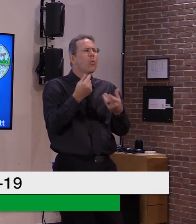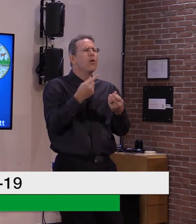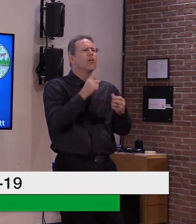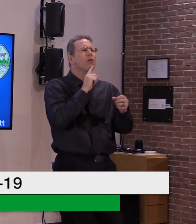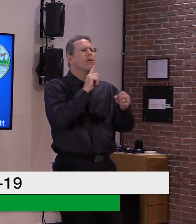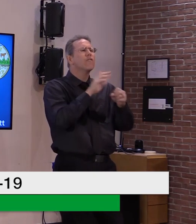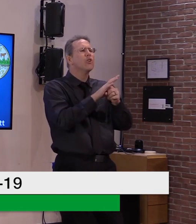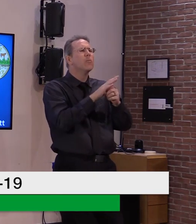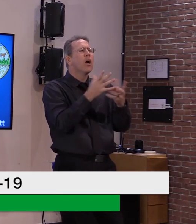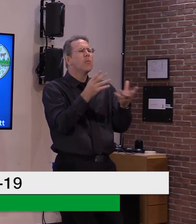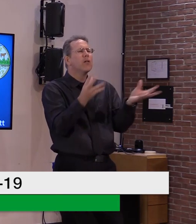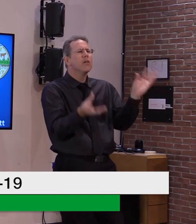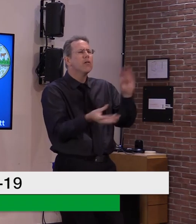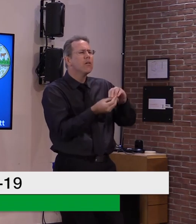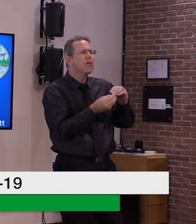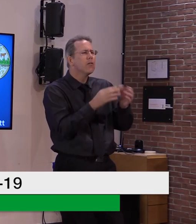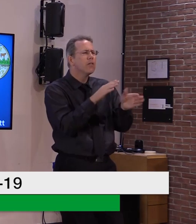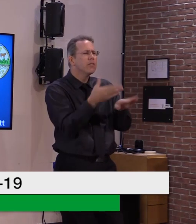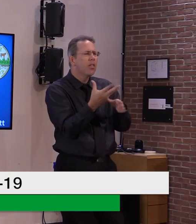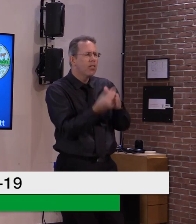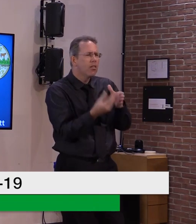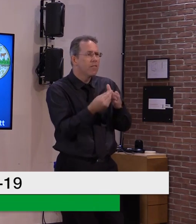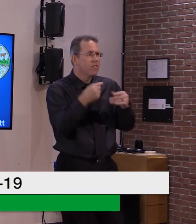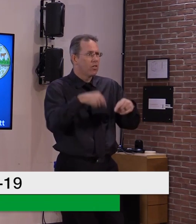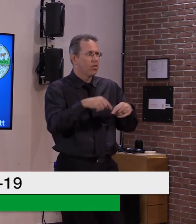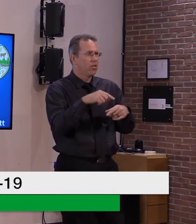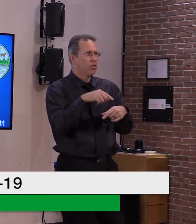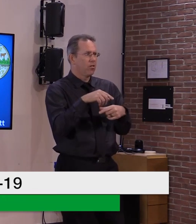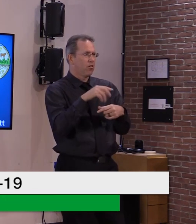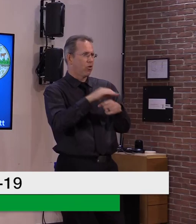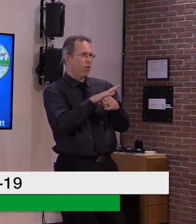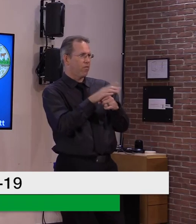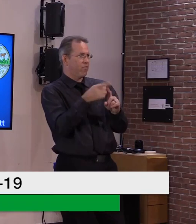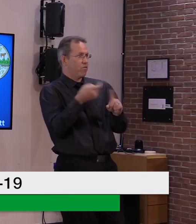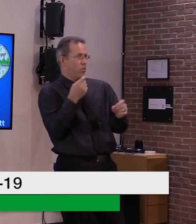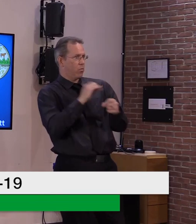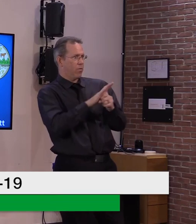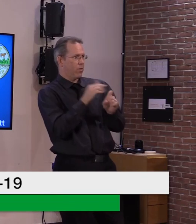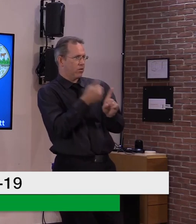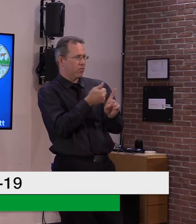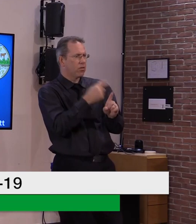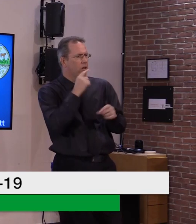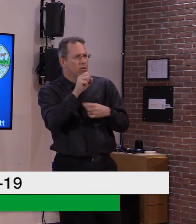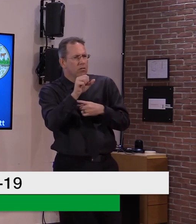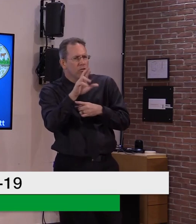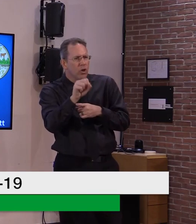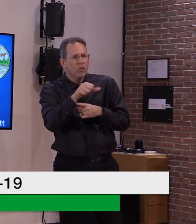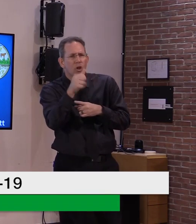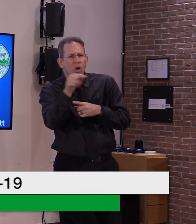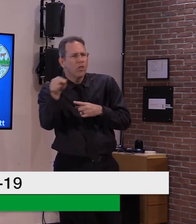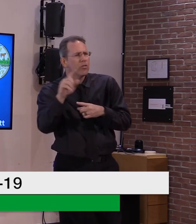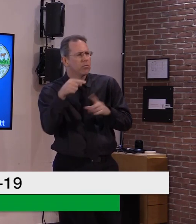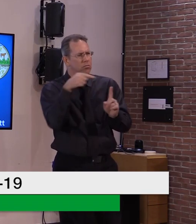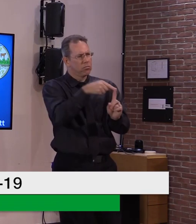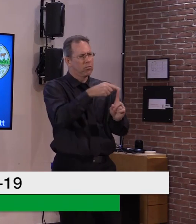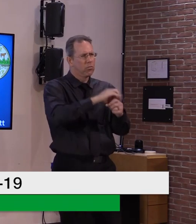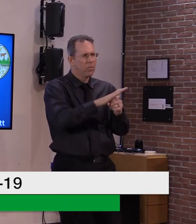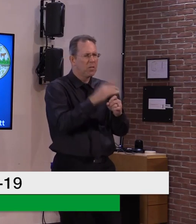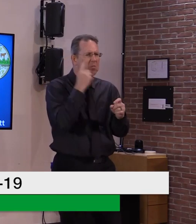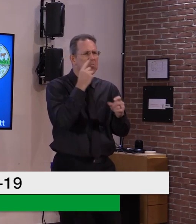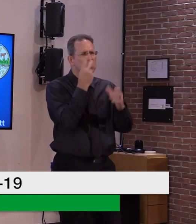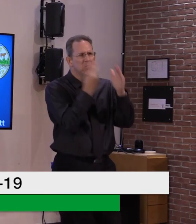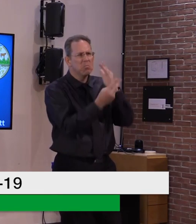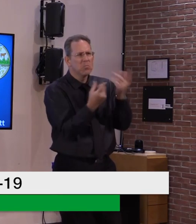for for virus sure the dog sounds extra